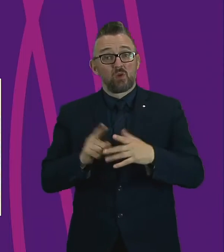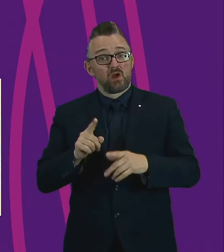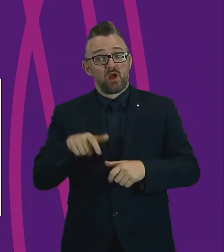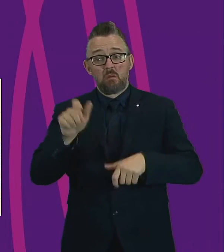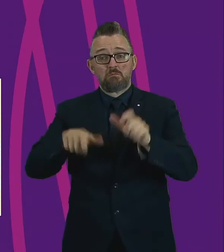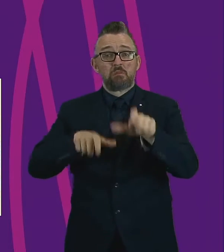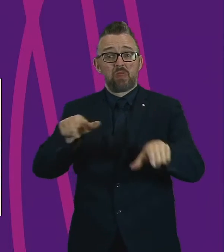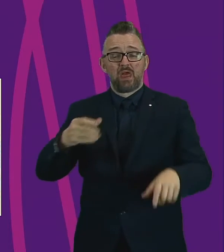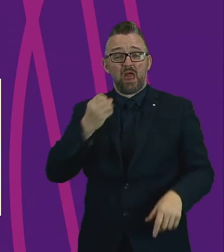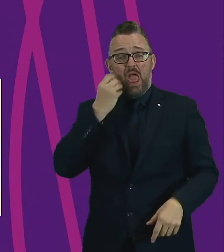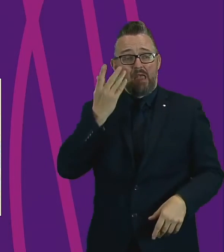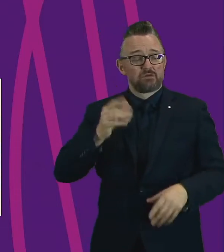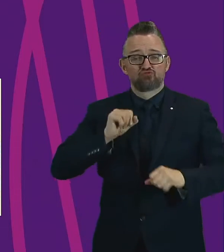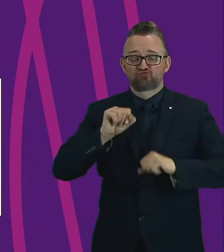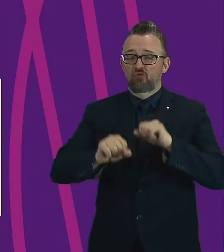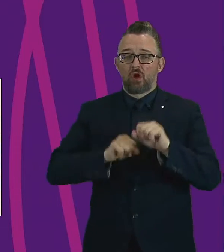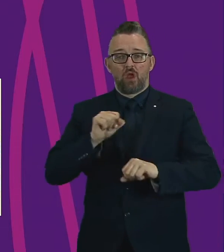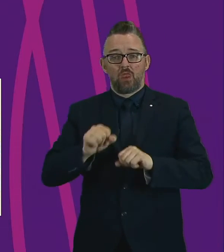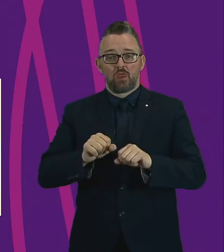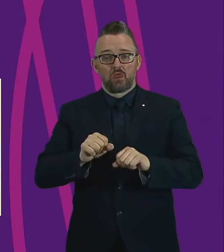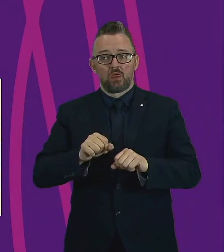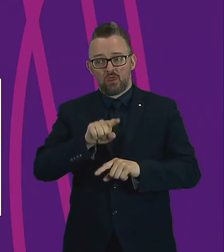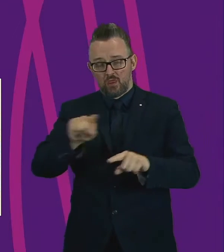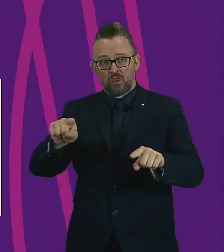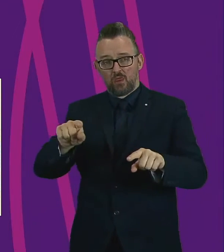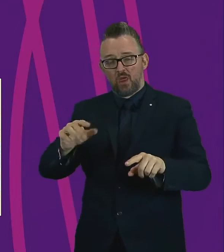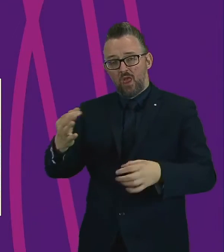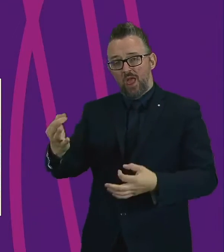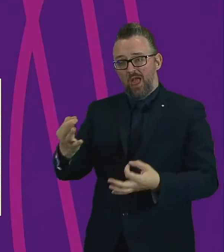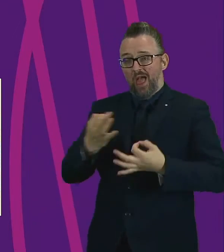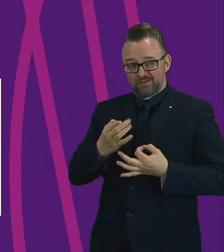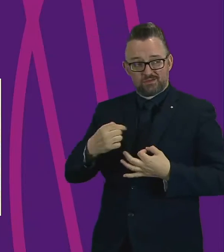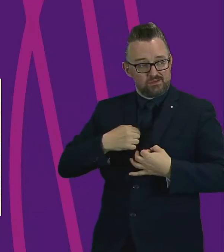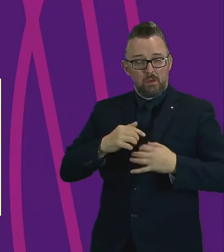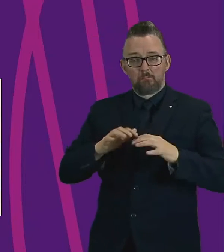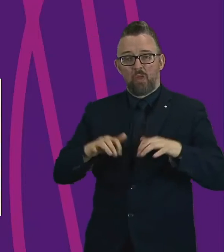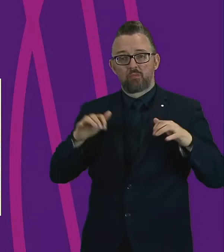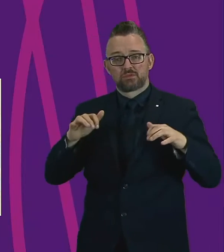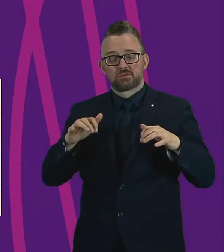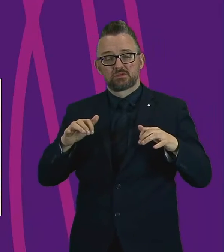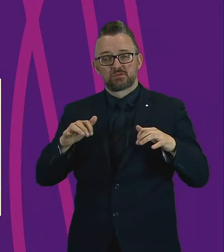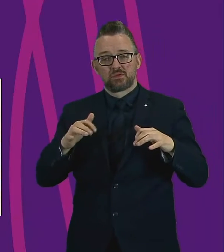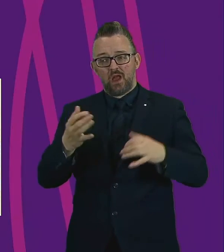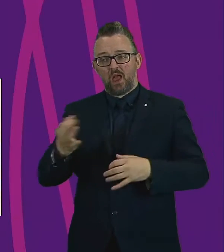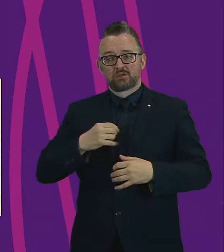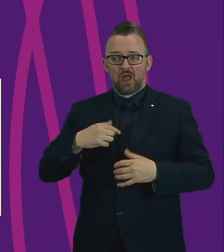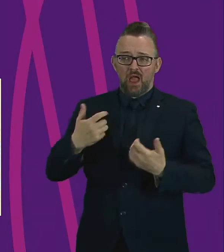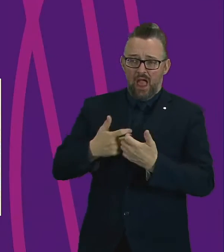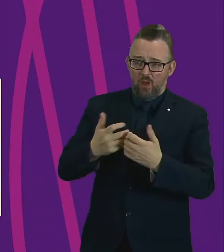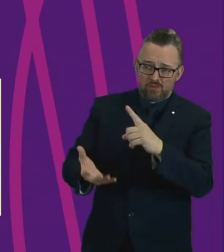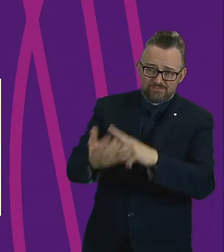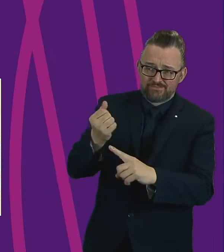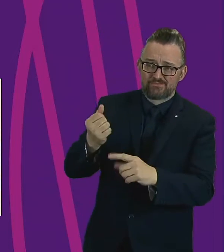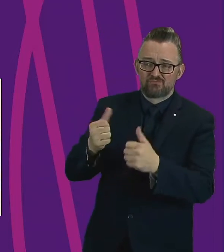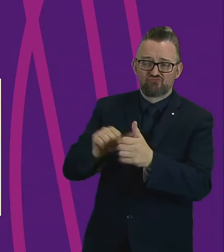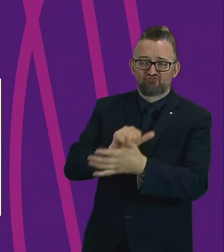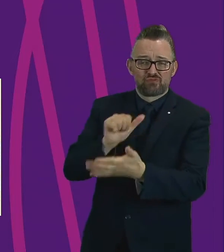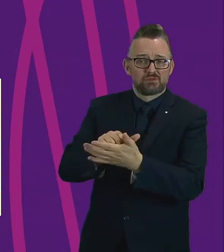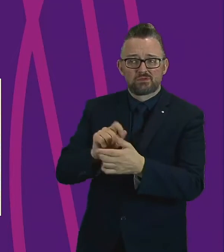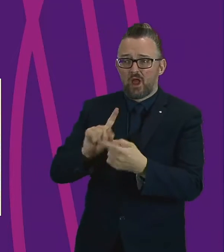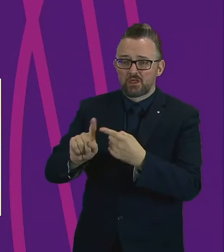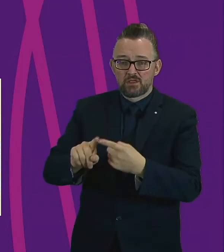with. And they are looking to us, looking to this Parliament to help them find the answers, which is why I want to